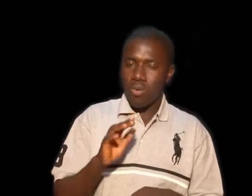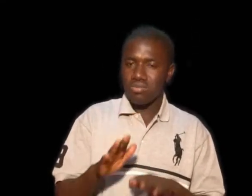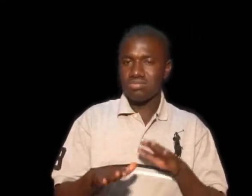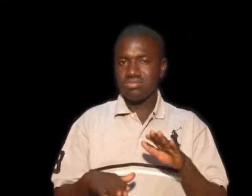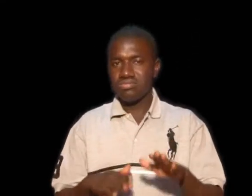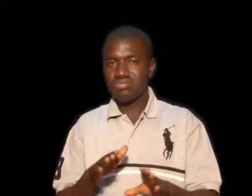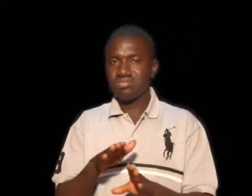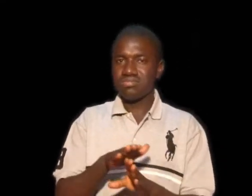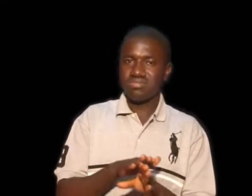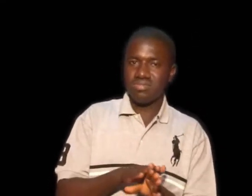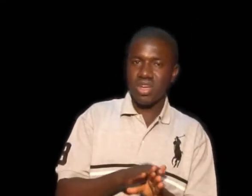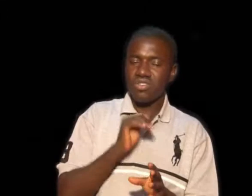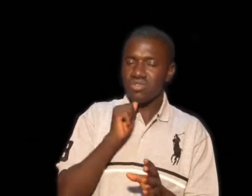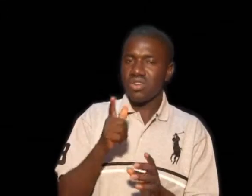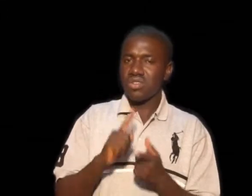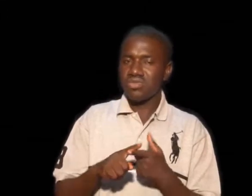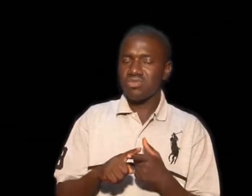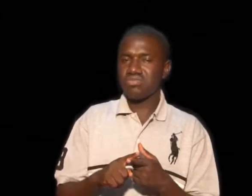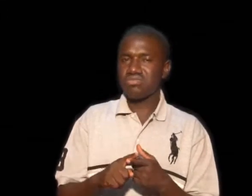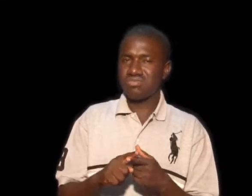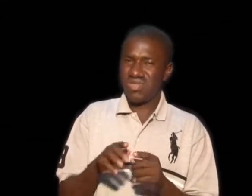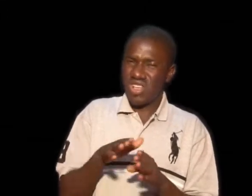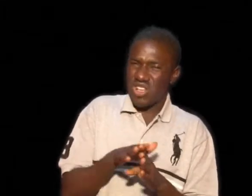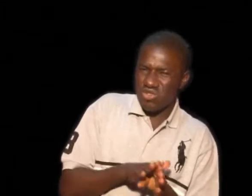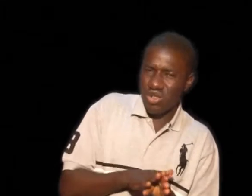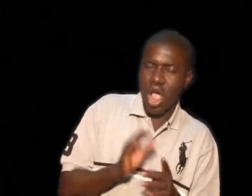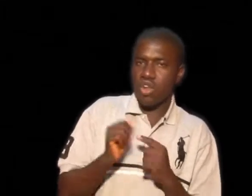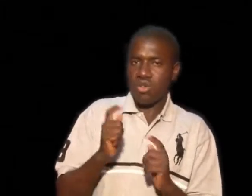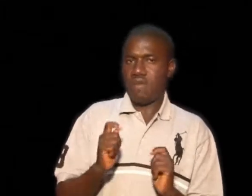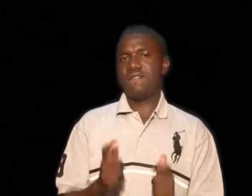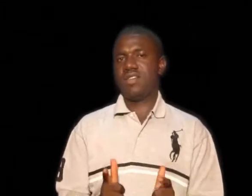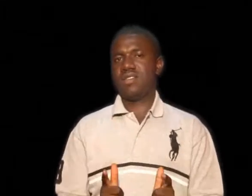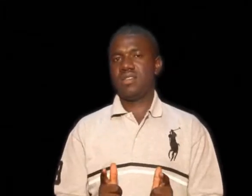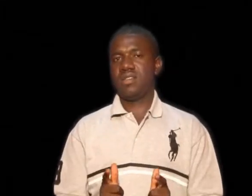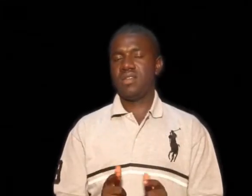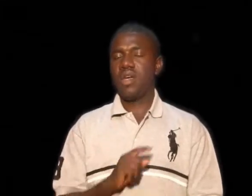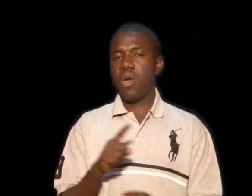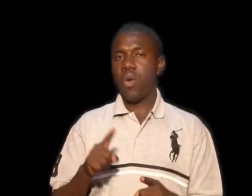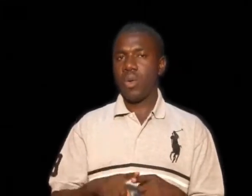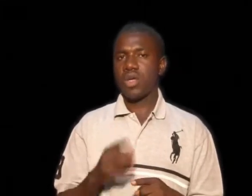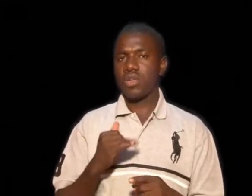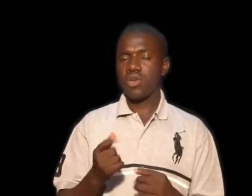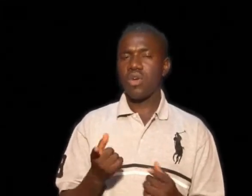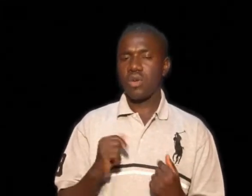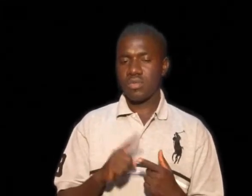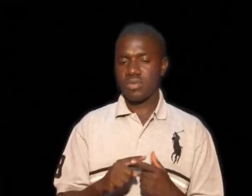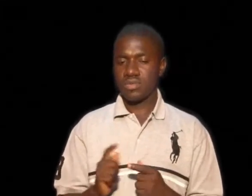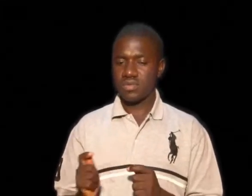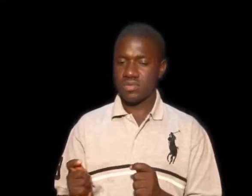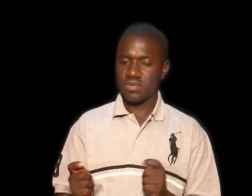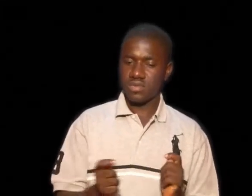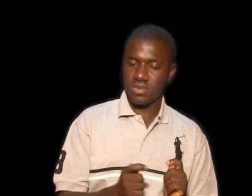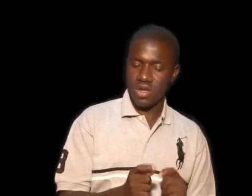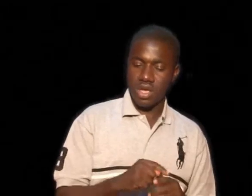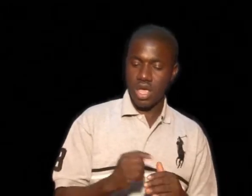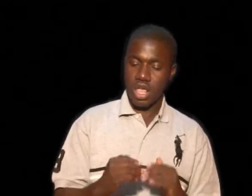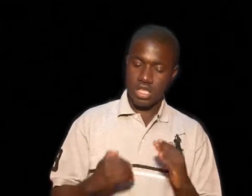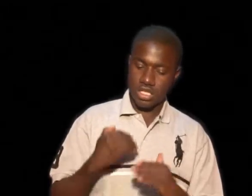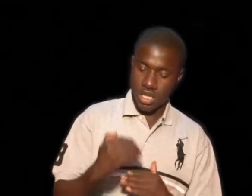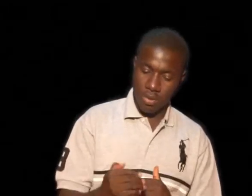Walk at a casual pace, not too slow and not too fast. Whenever you come to a turn, a step,